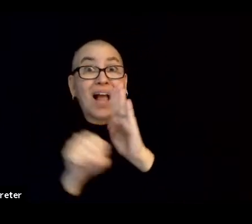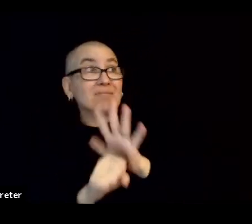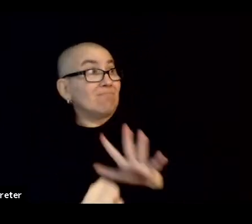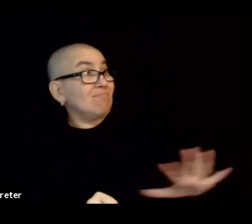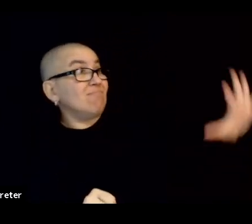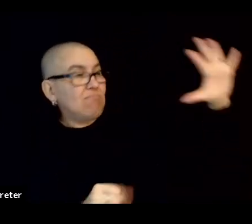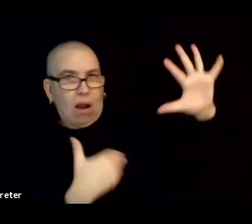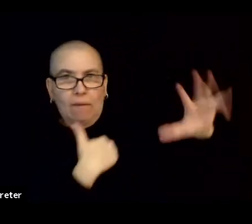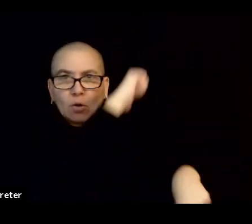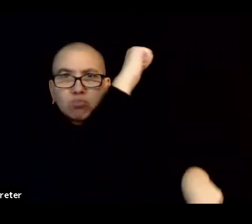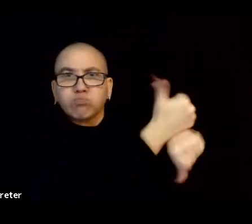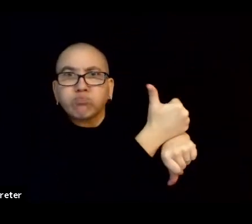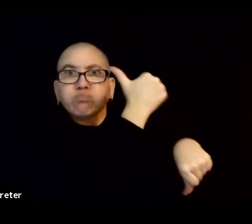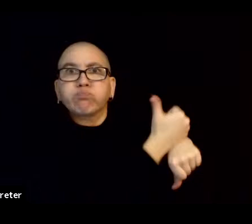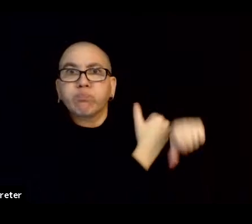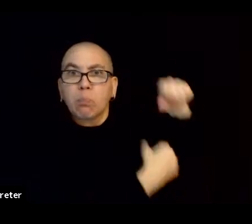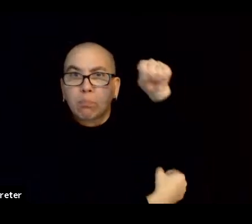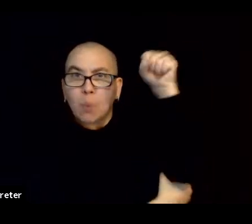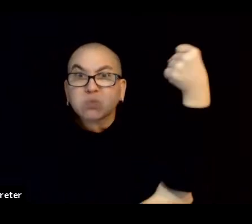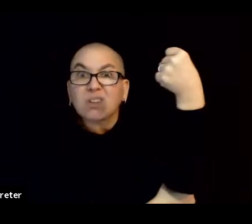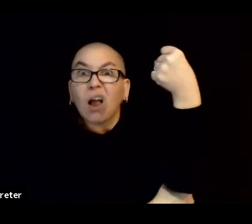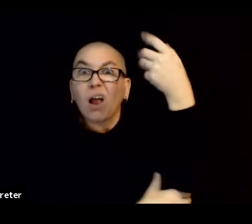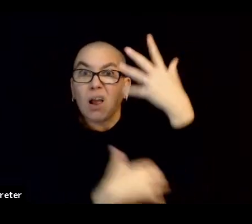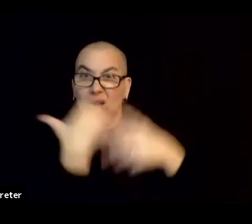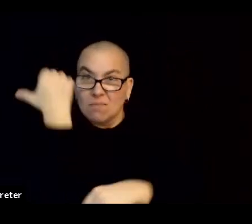them. Okay, thank you.